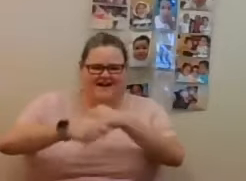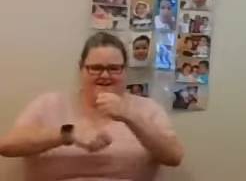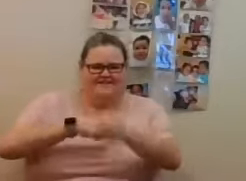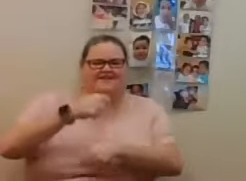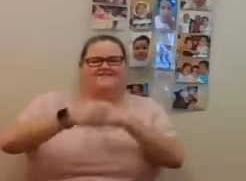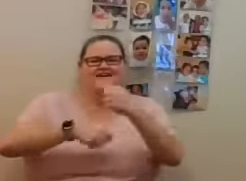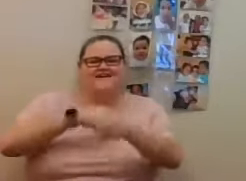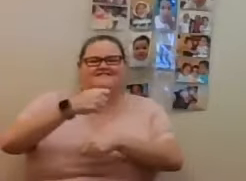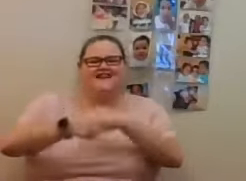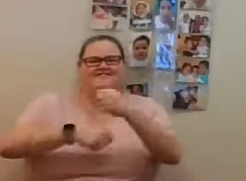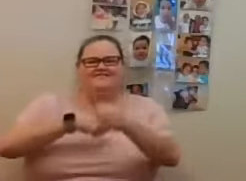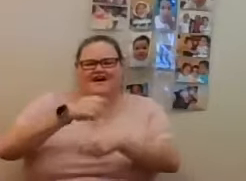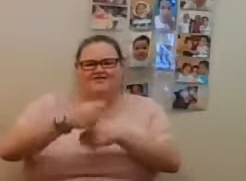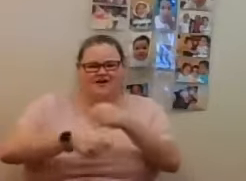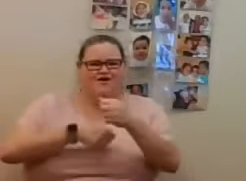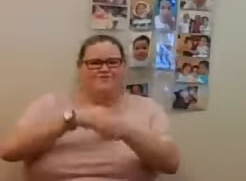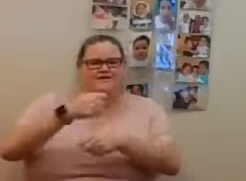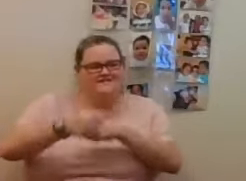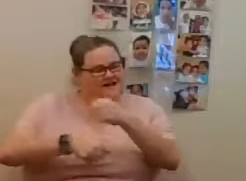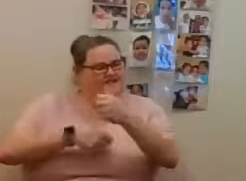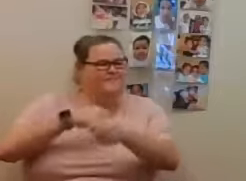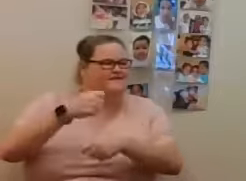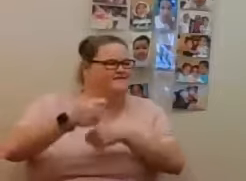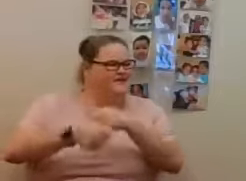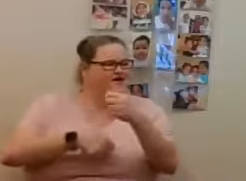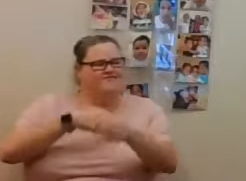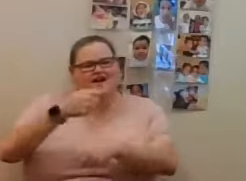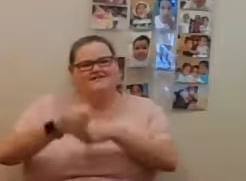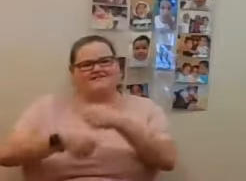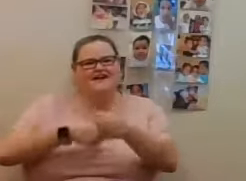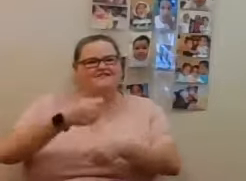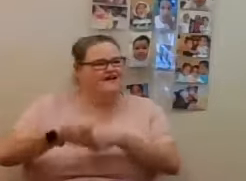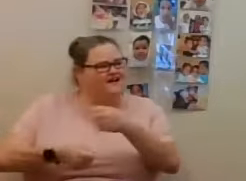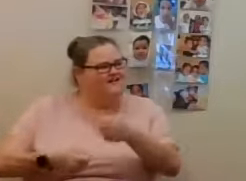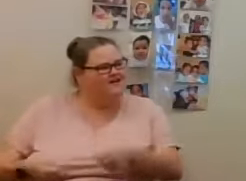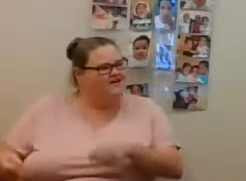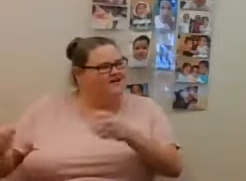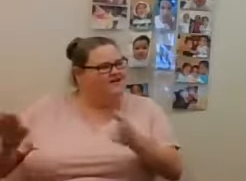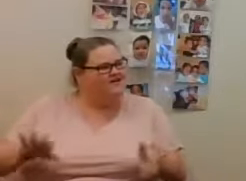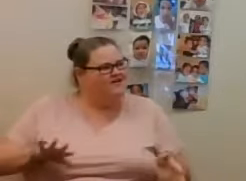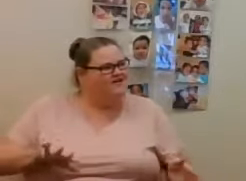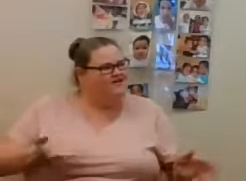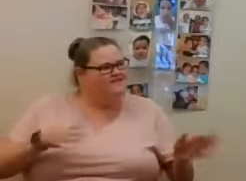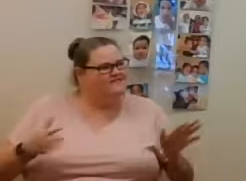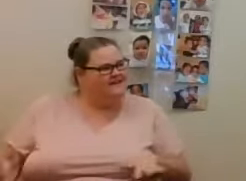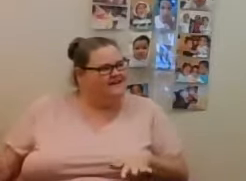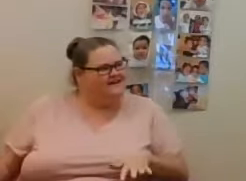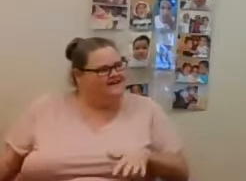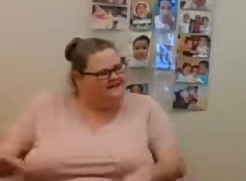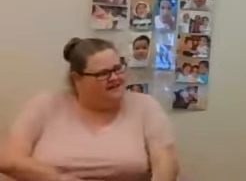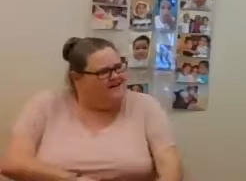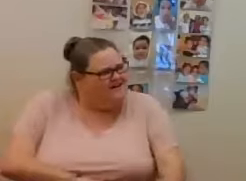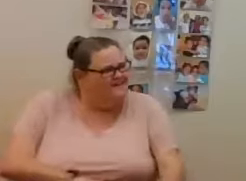and round, round and round. The wheels on the bus go round and round all